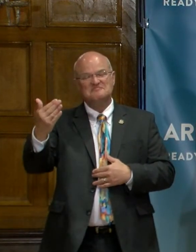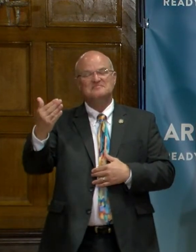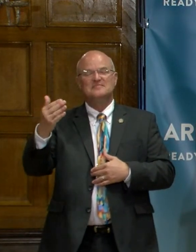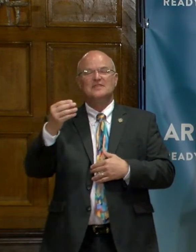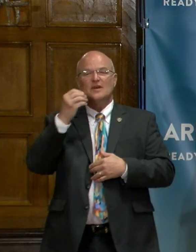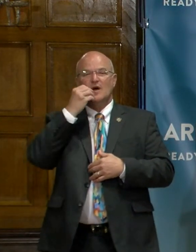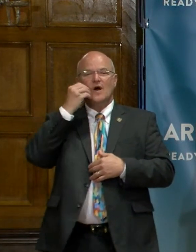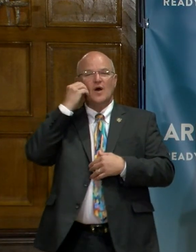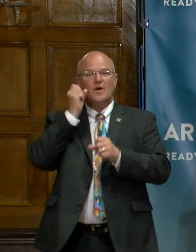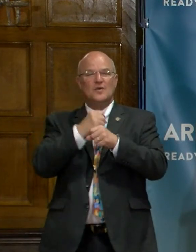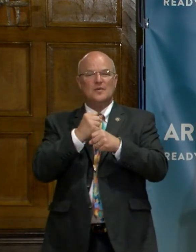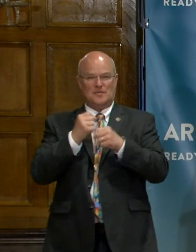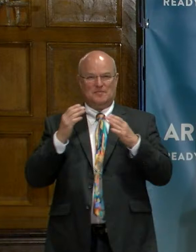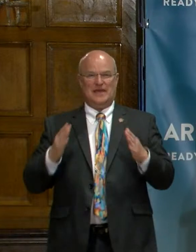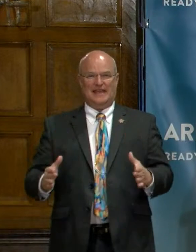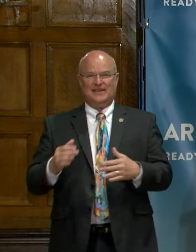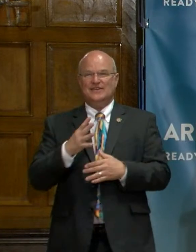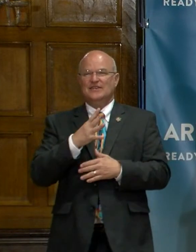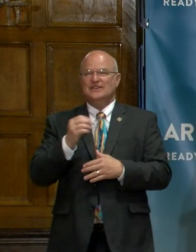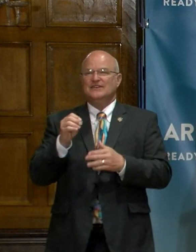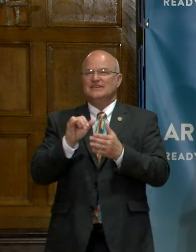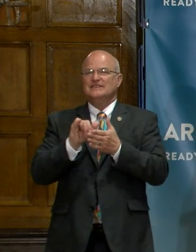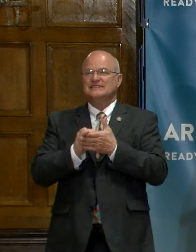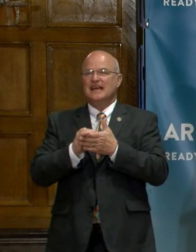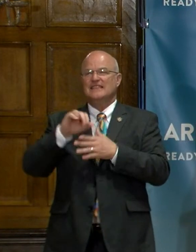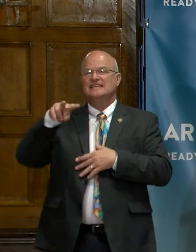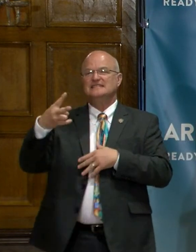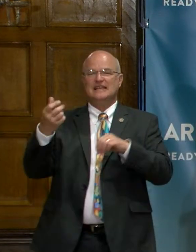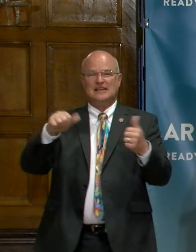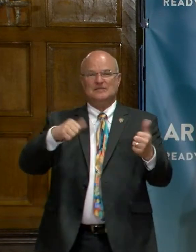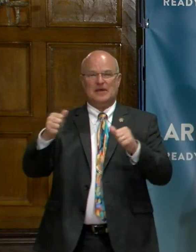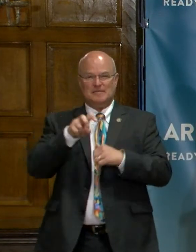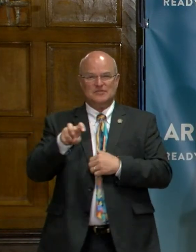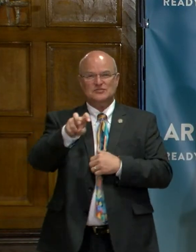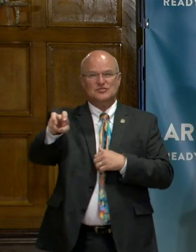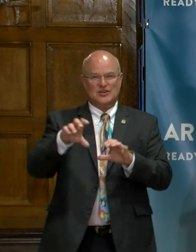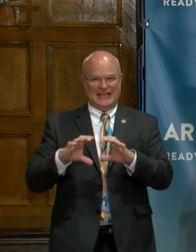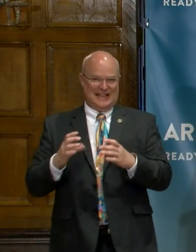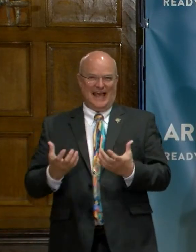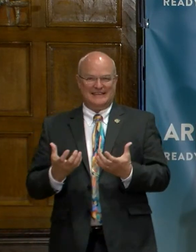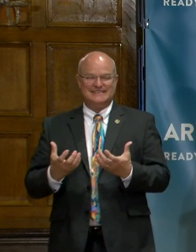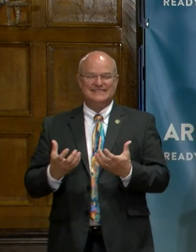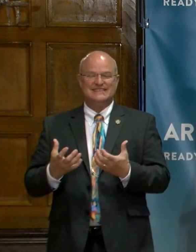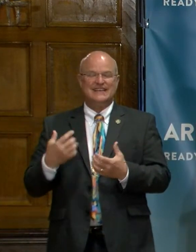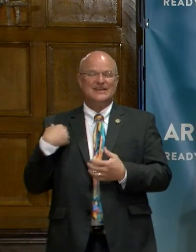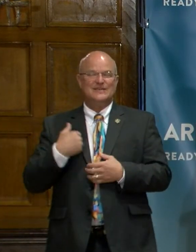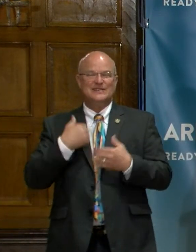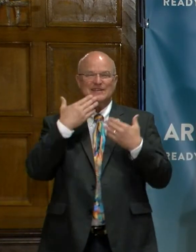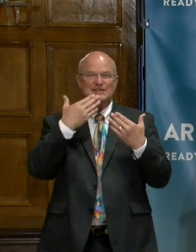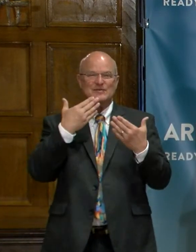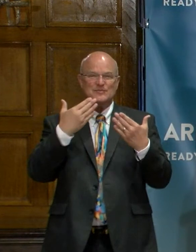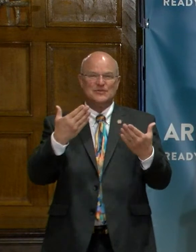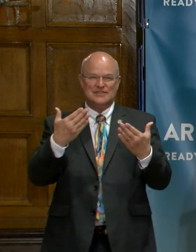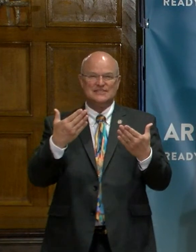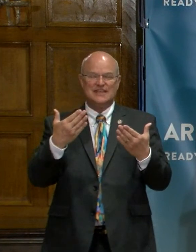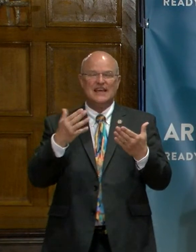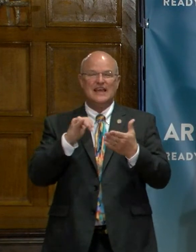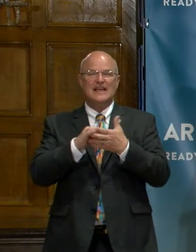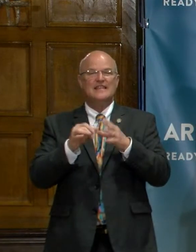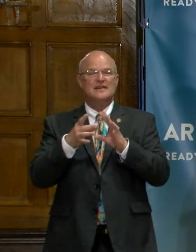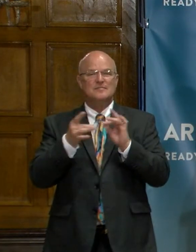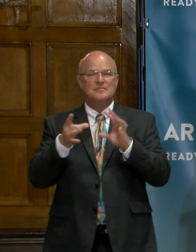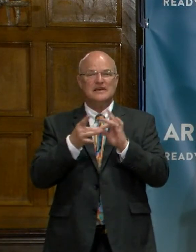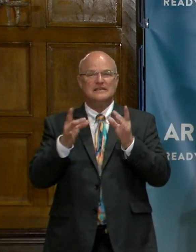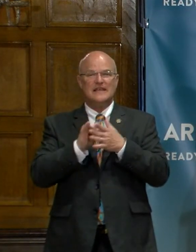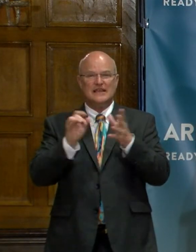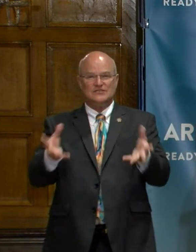Extension homemakers and the Second Baptist Journey class, and we appreciate the